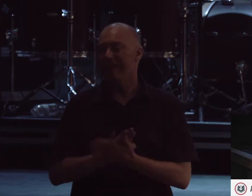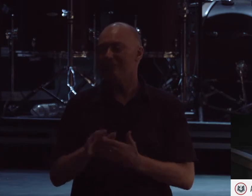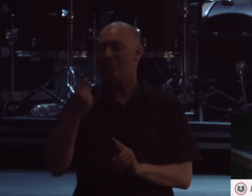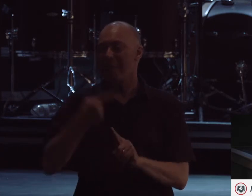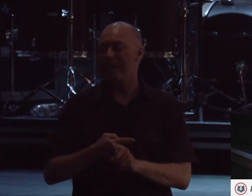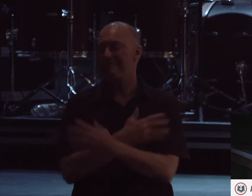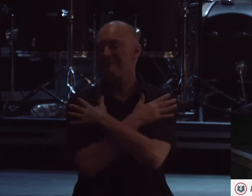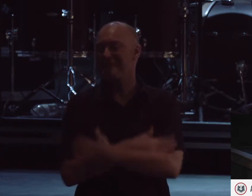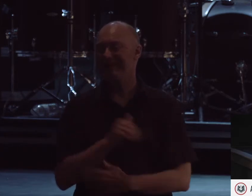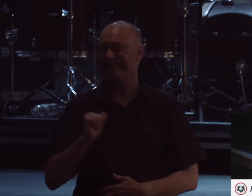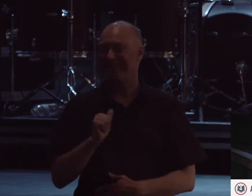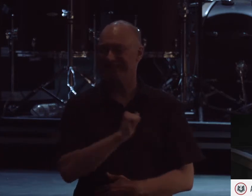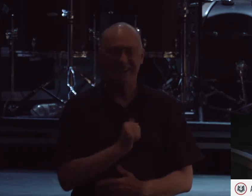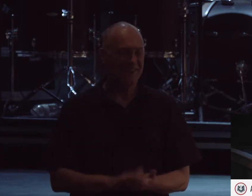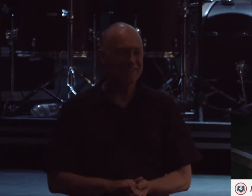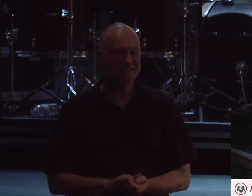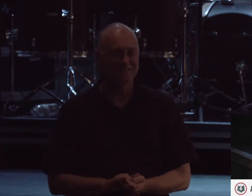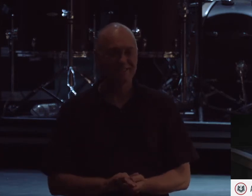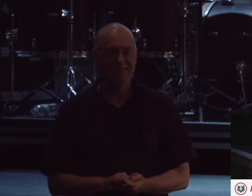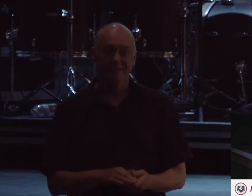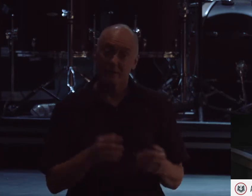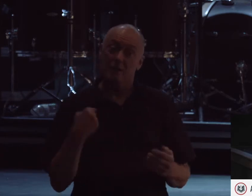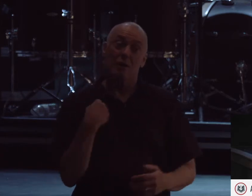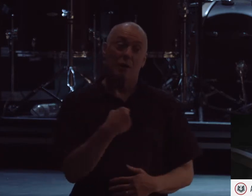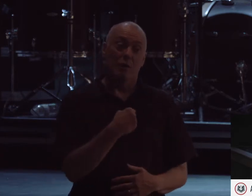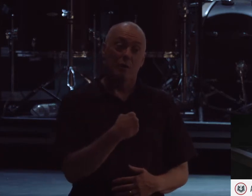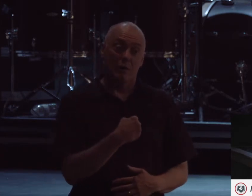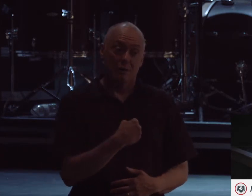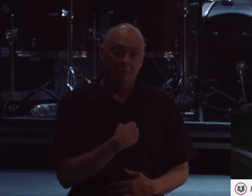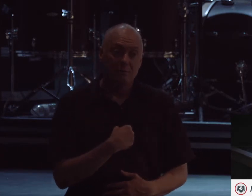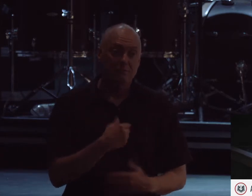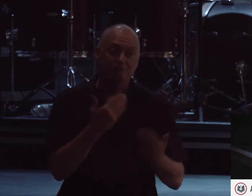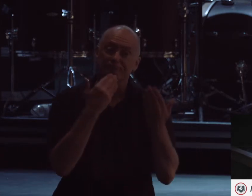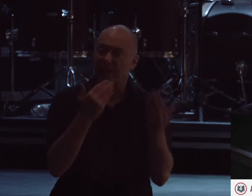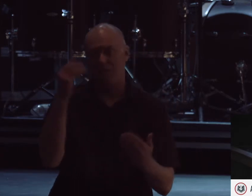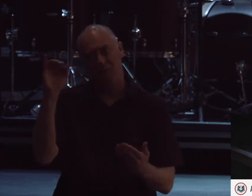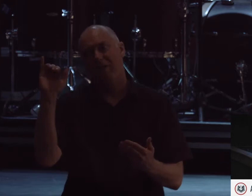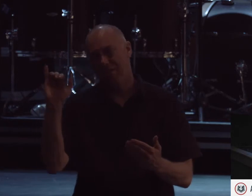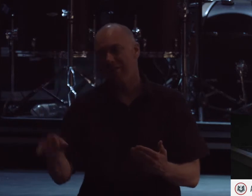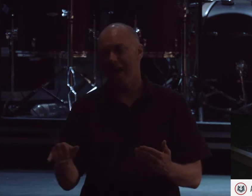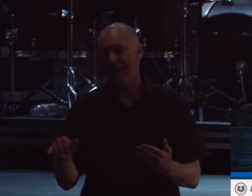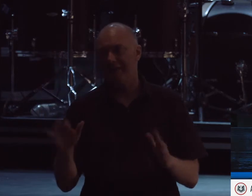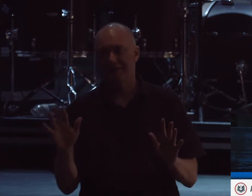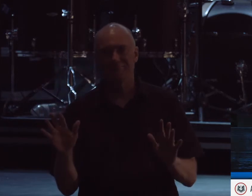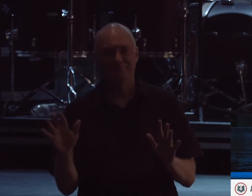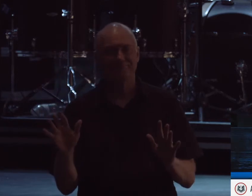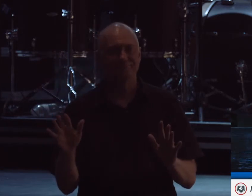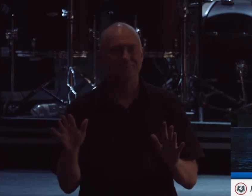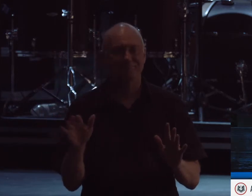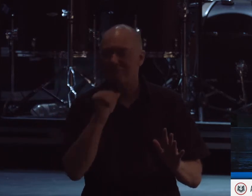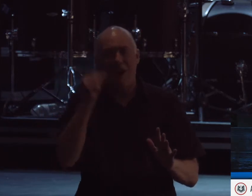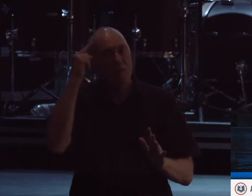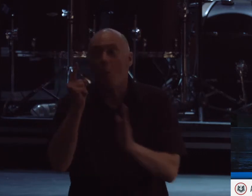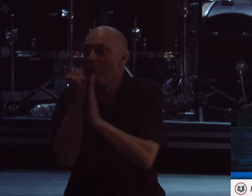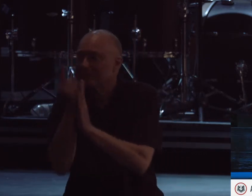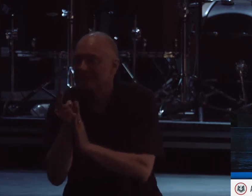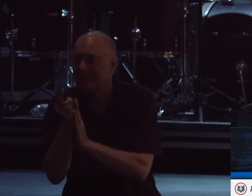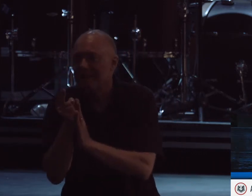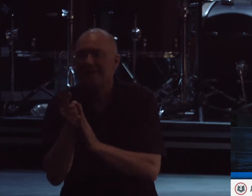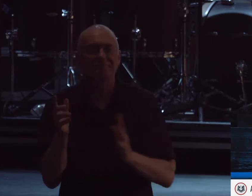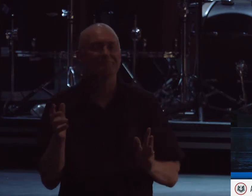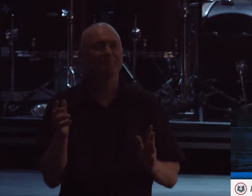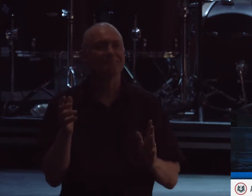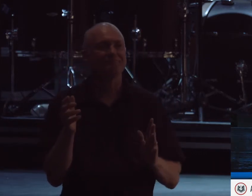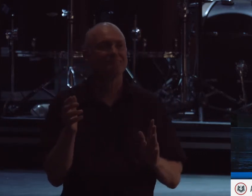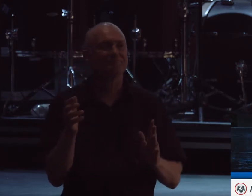it's just important for us to know, make sure that you know that we don't take that for granted at all. Try not to for a second. And just so